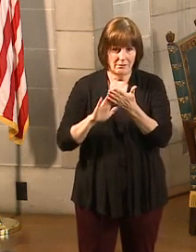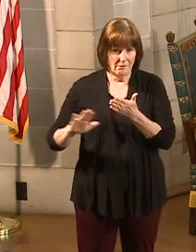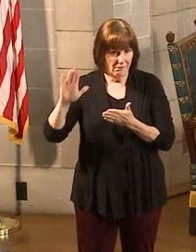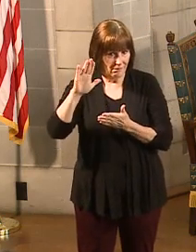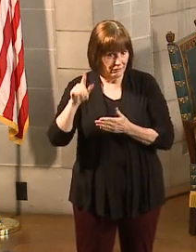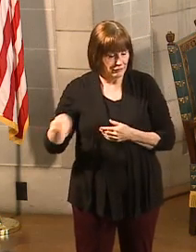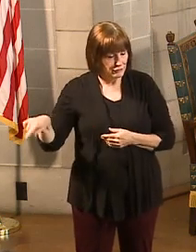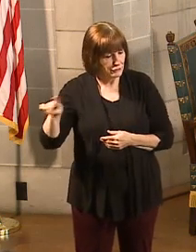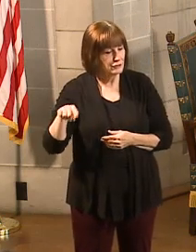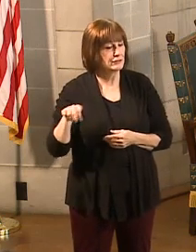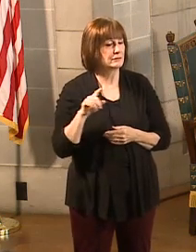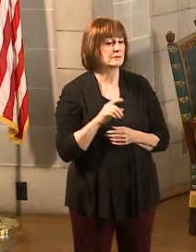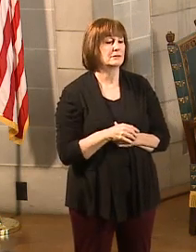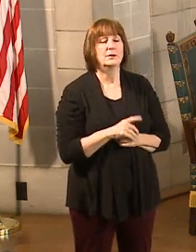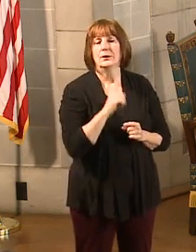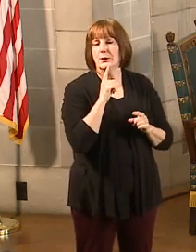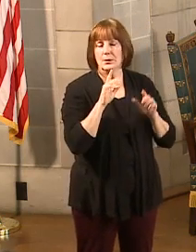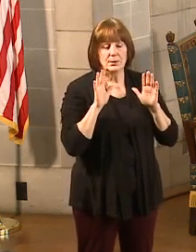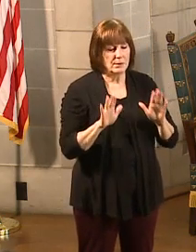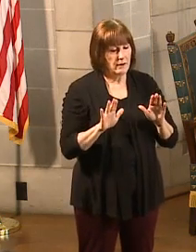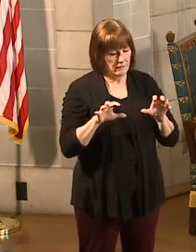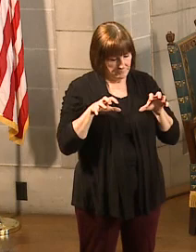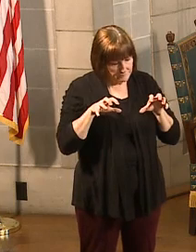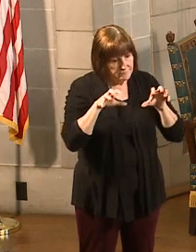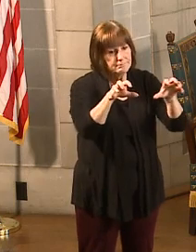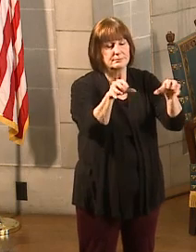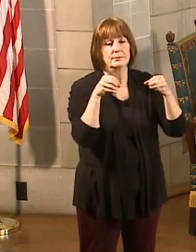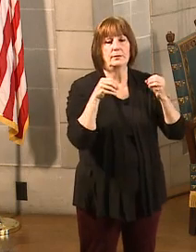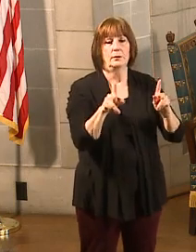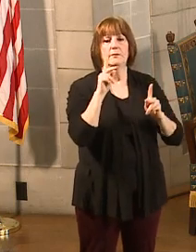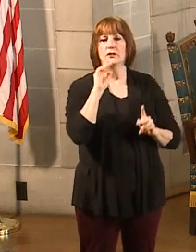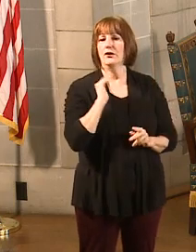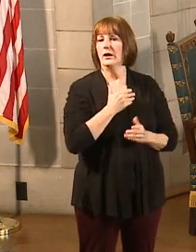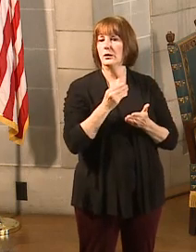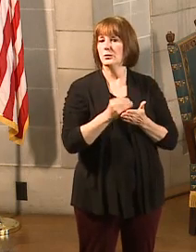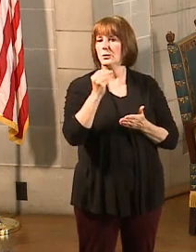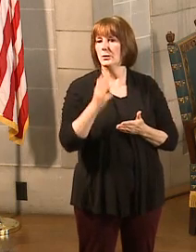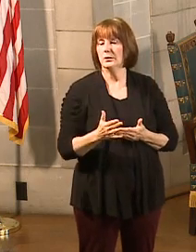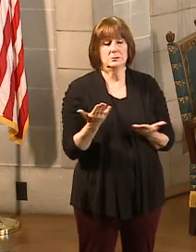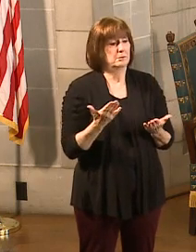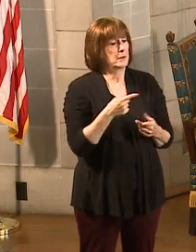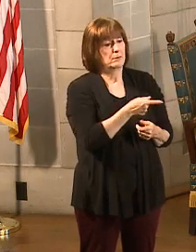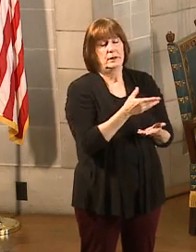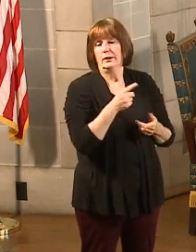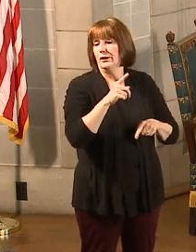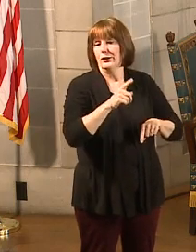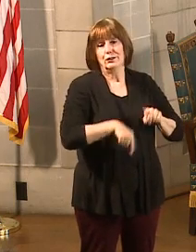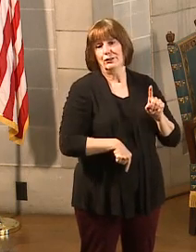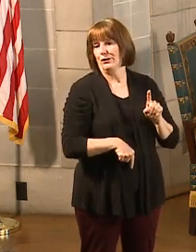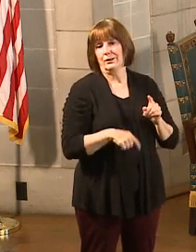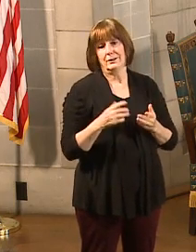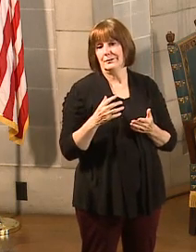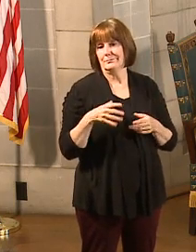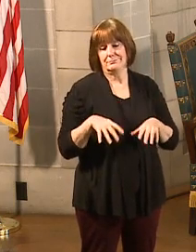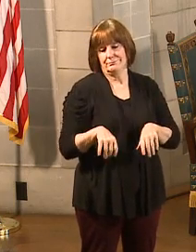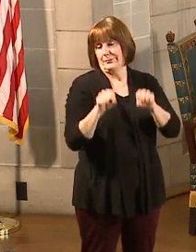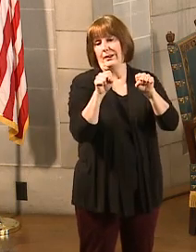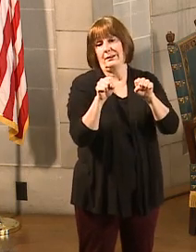schools throughout the state. They provide a plethora of opportunities for our students that they otherwise would not be able to take